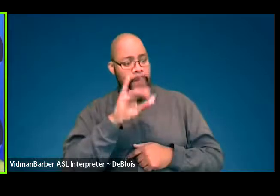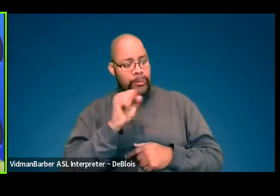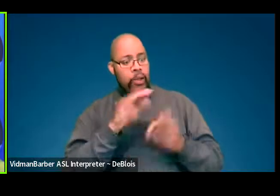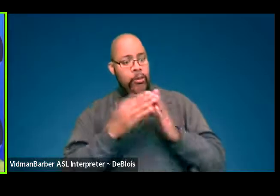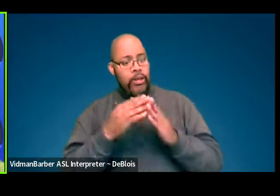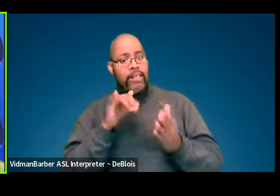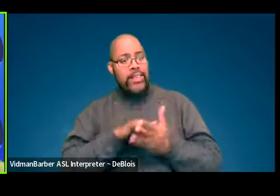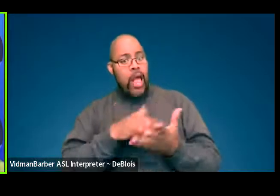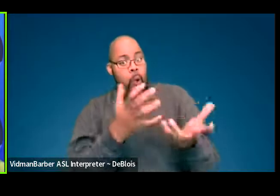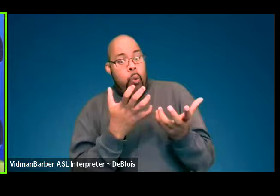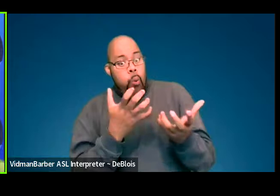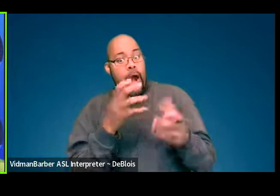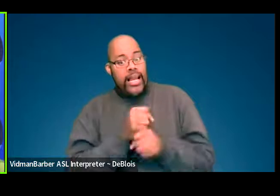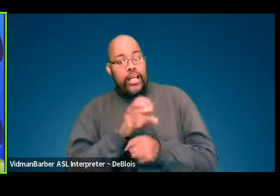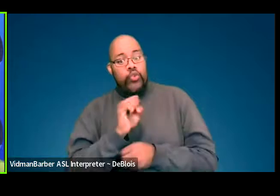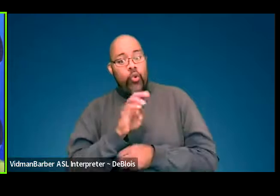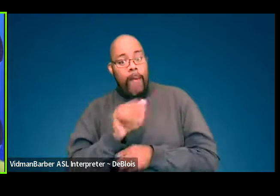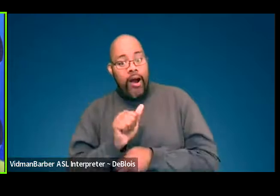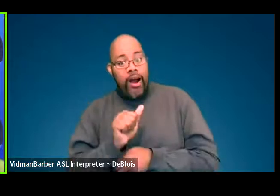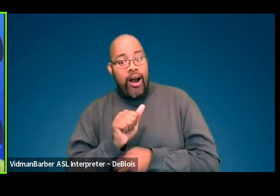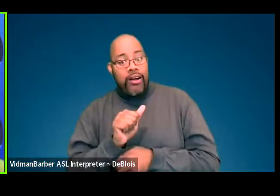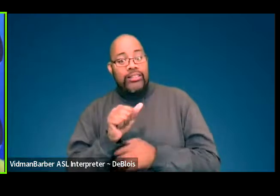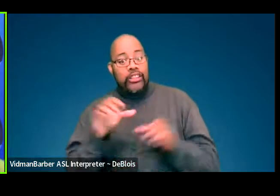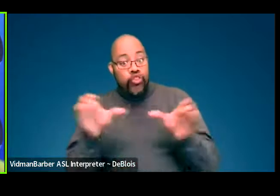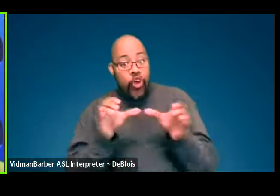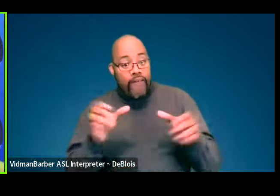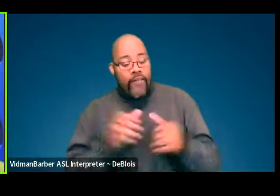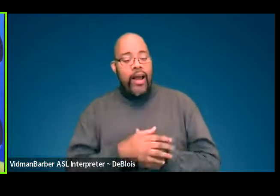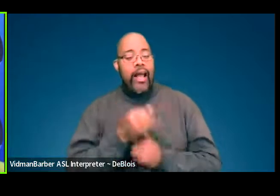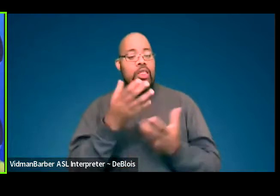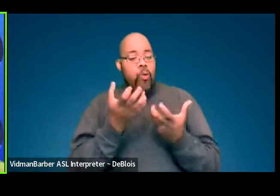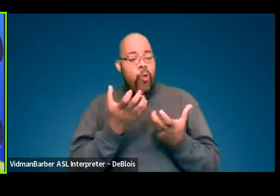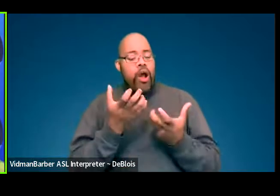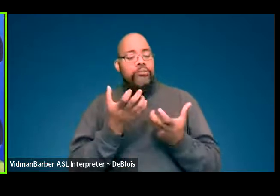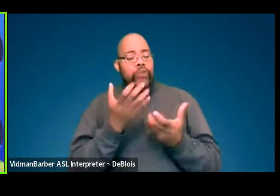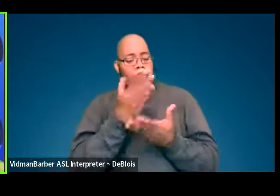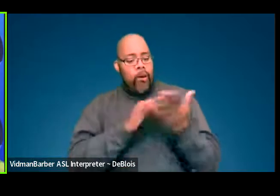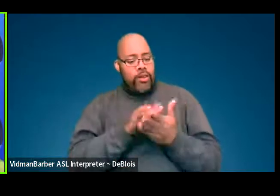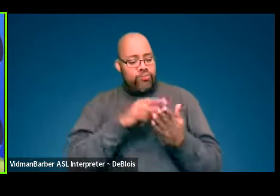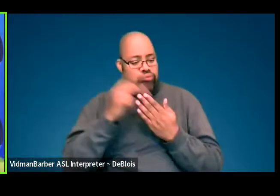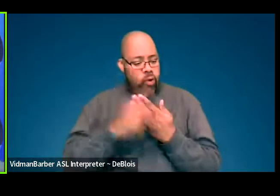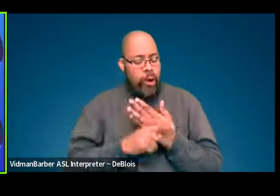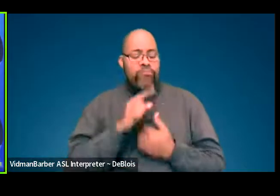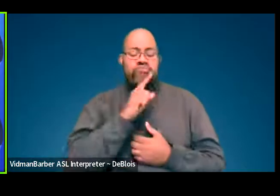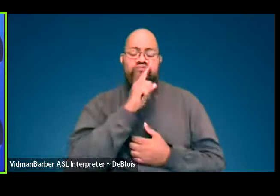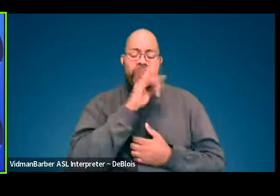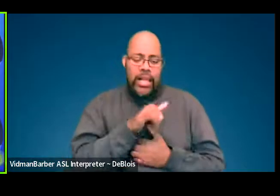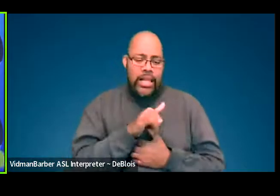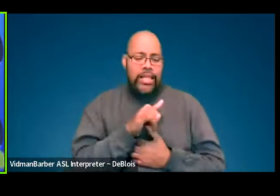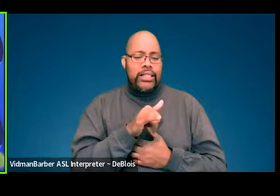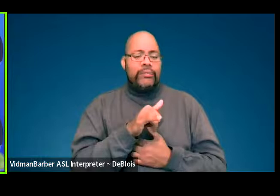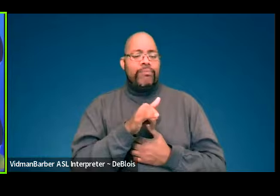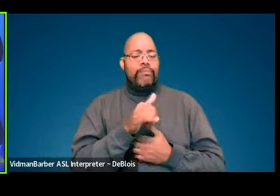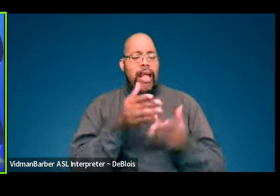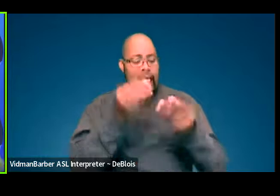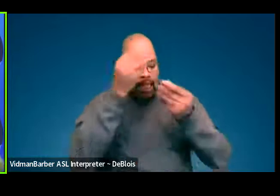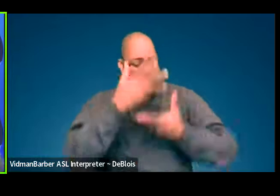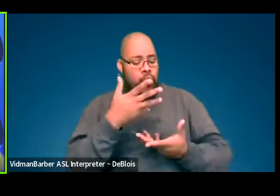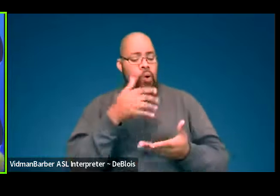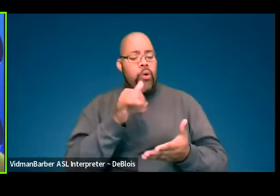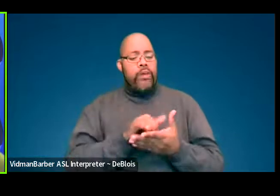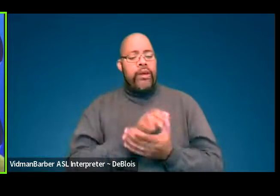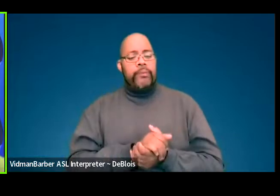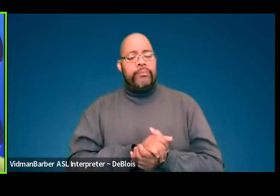community that want to get scuba dive certified and that want to be a part of the program. So I really, it really lets me